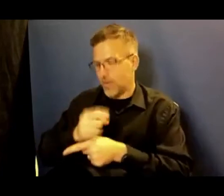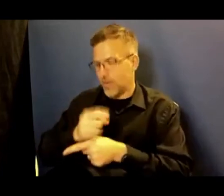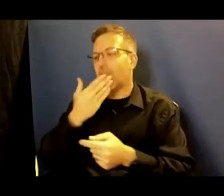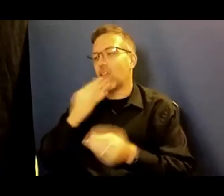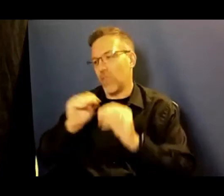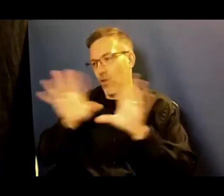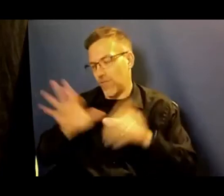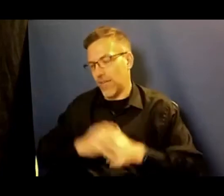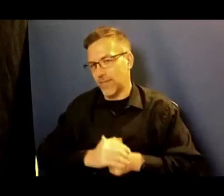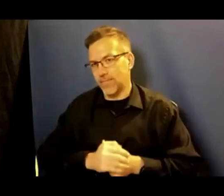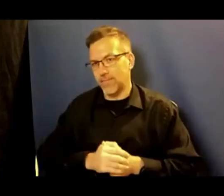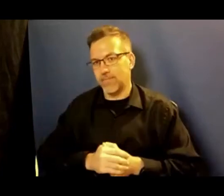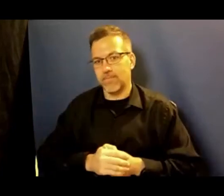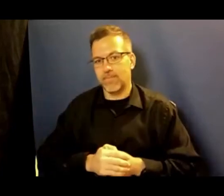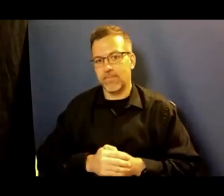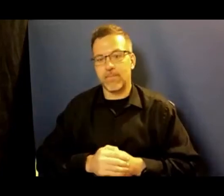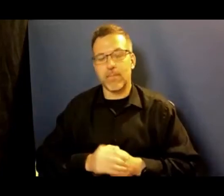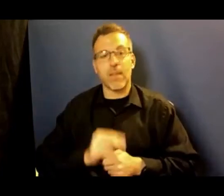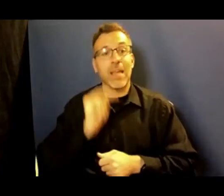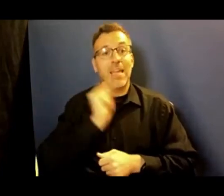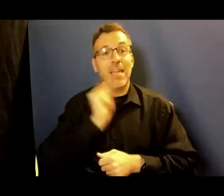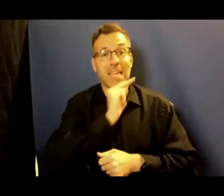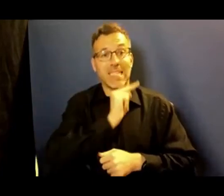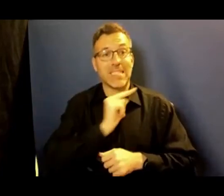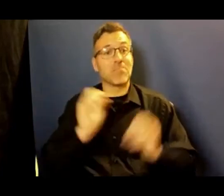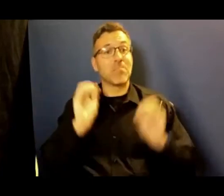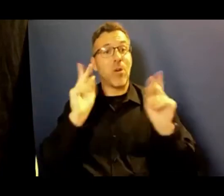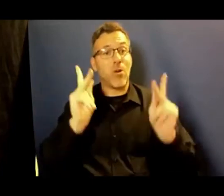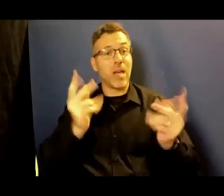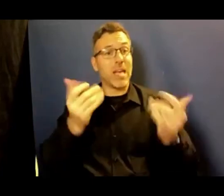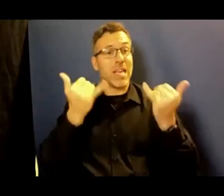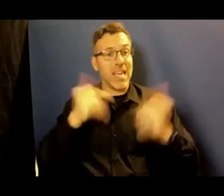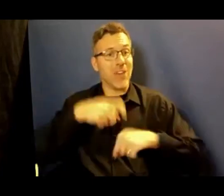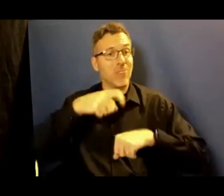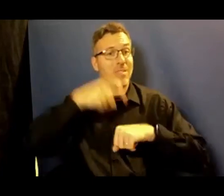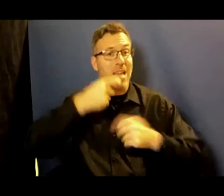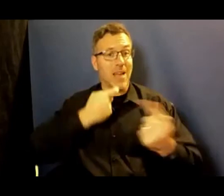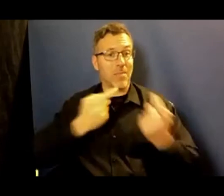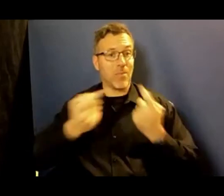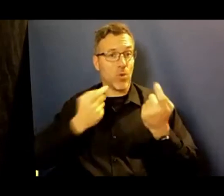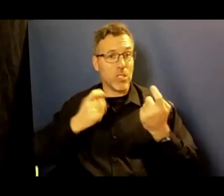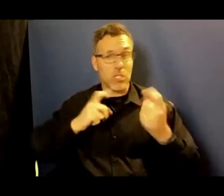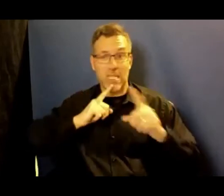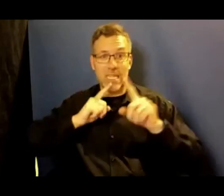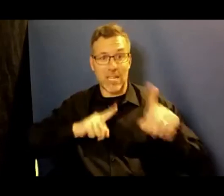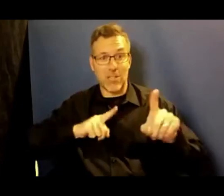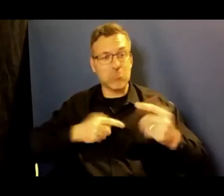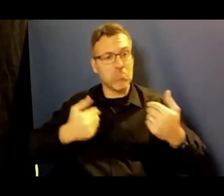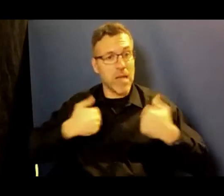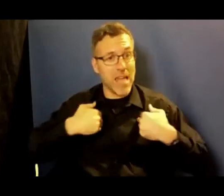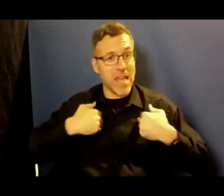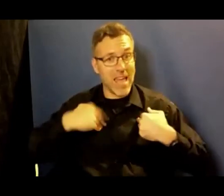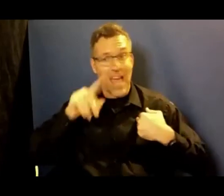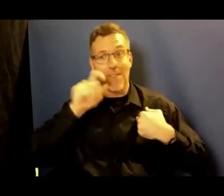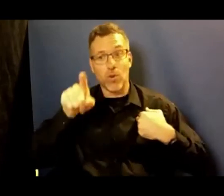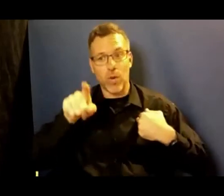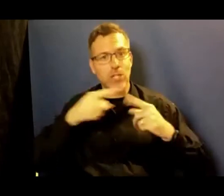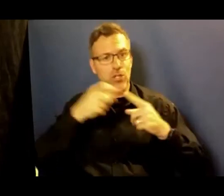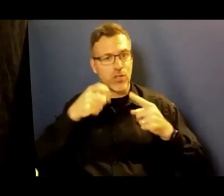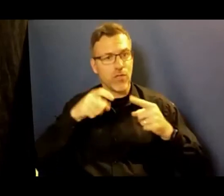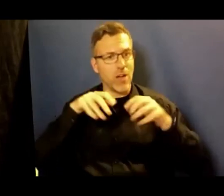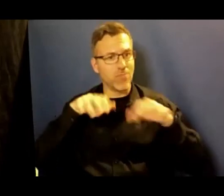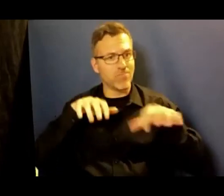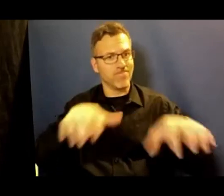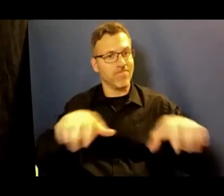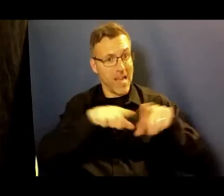So we are really to a Q&A portion now. I do have some questions folks have sent in, and I will go ahead and read a couple of those. But if